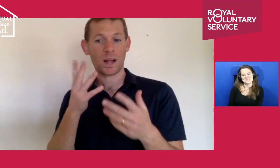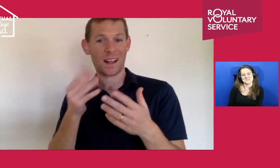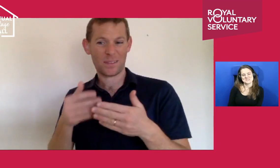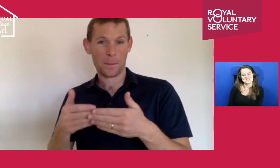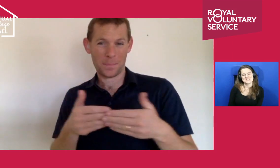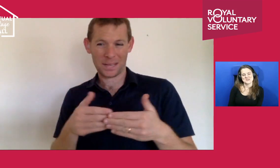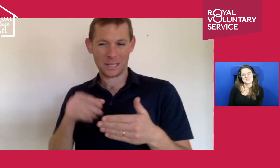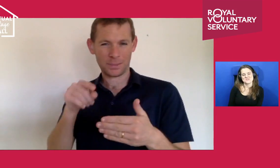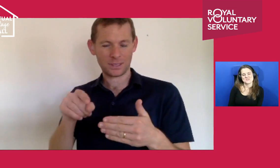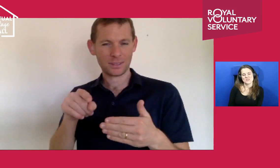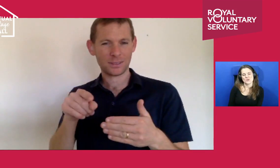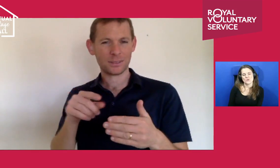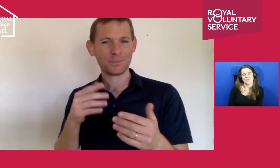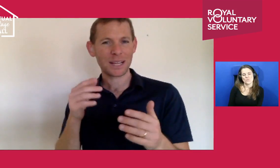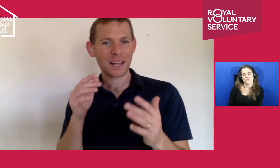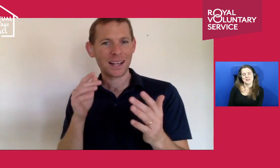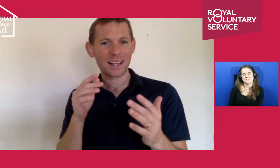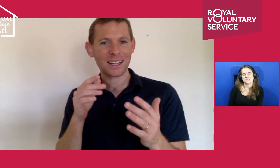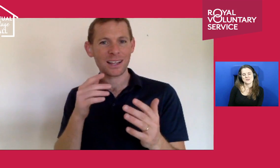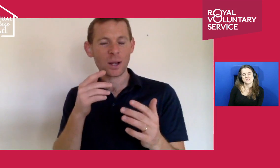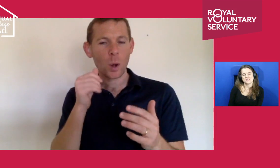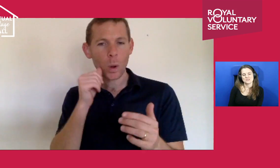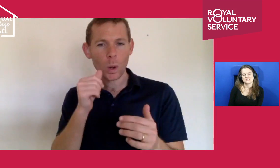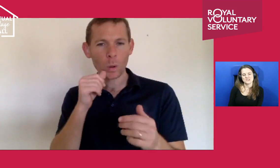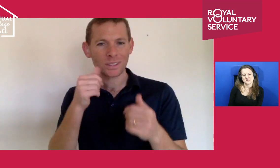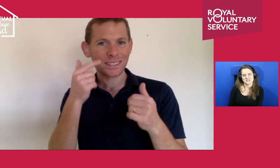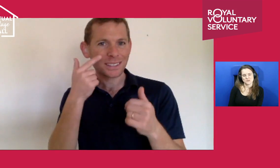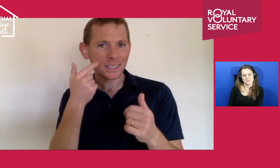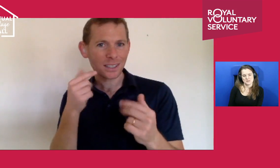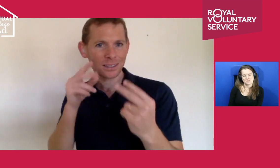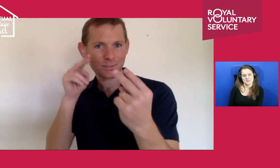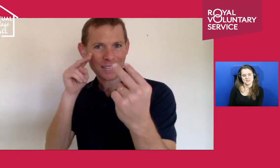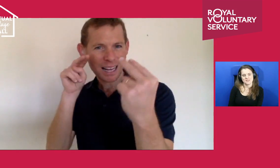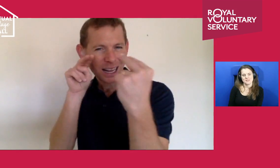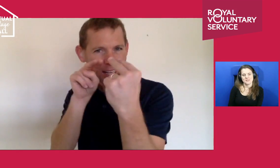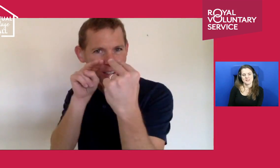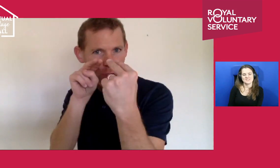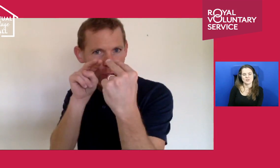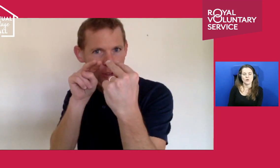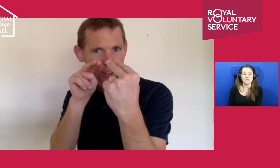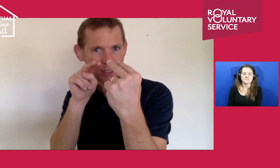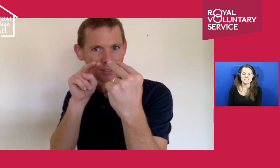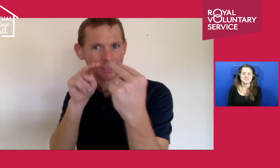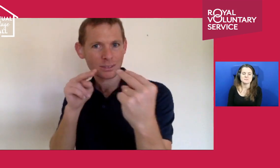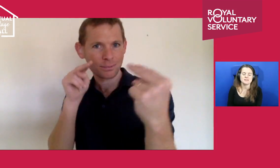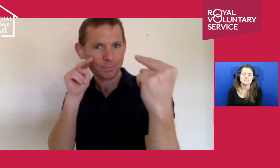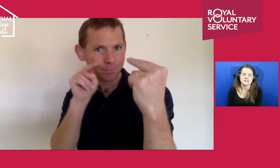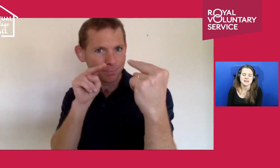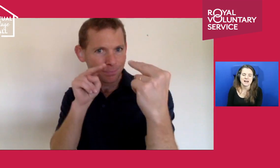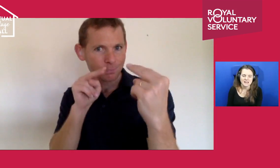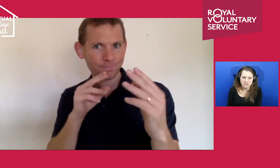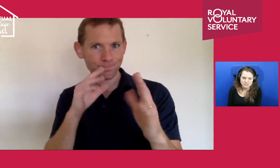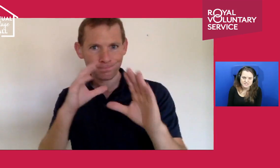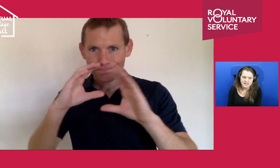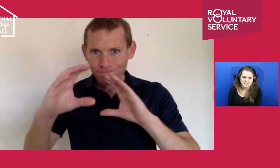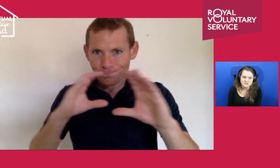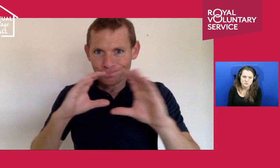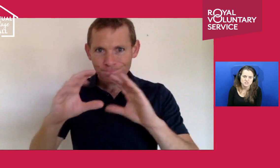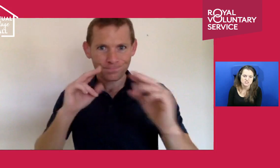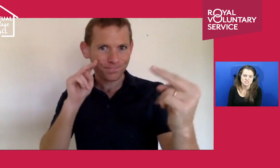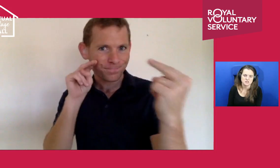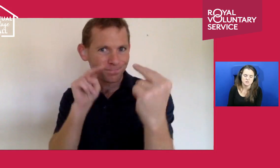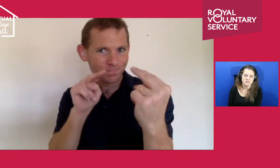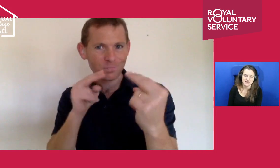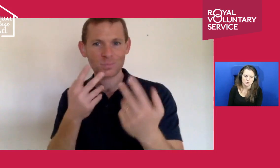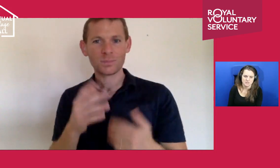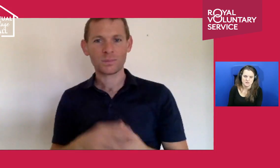Okay. So, whenever you're interacting with a baby, it's always nice to maintain eye contact when